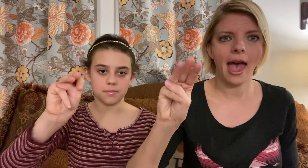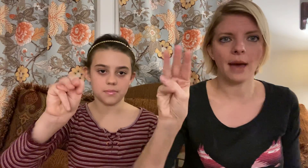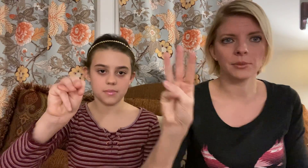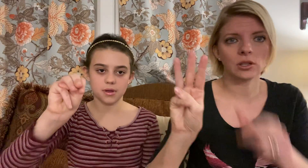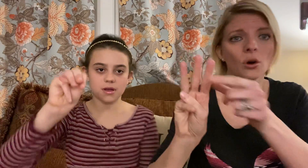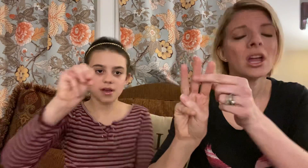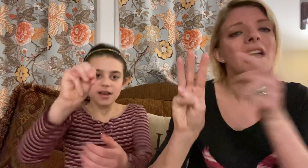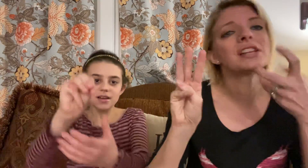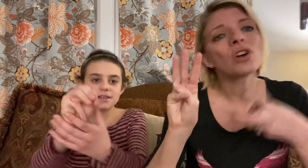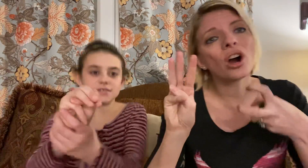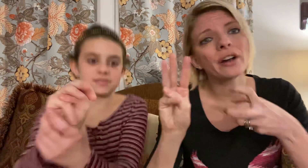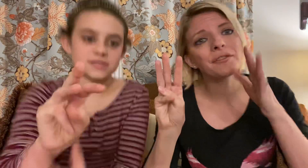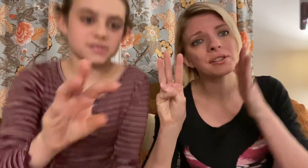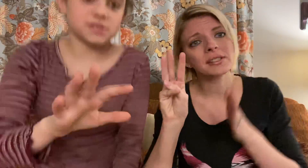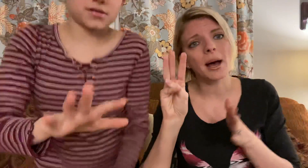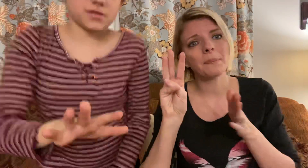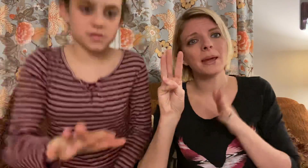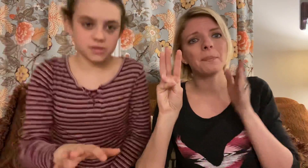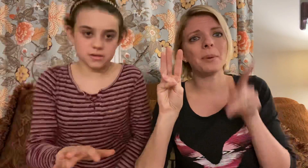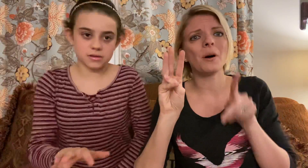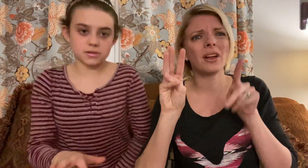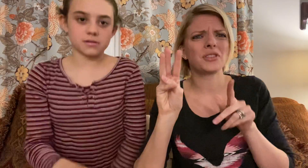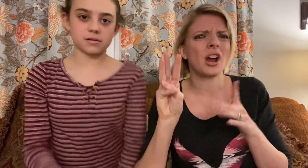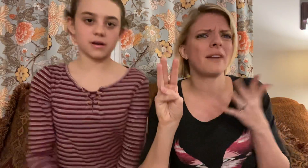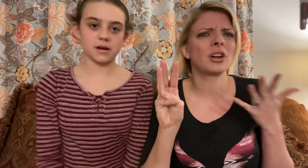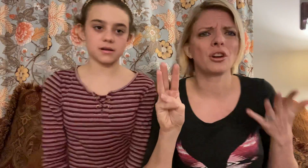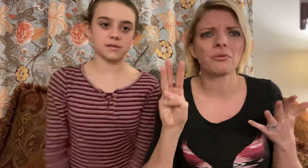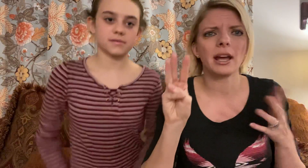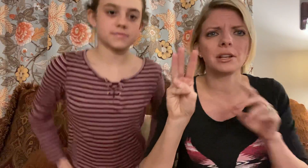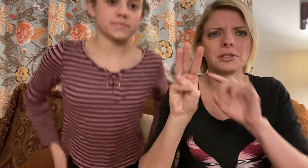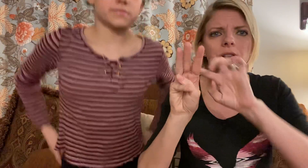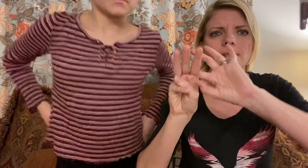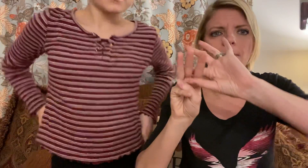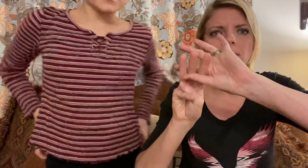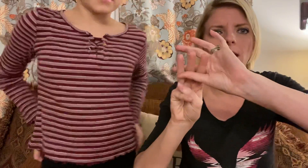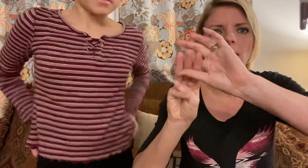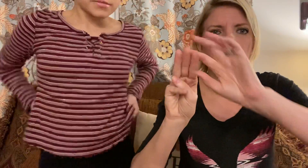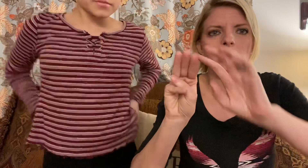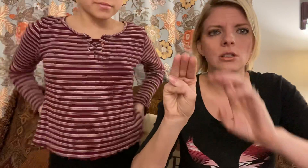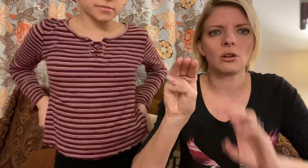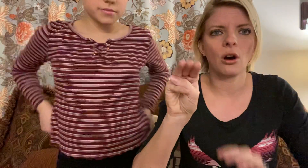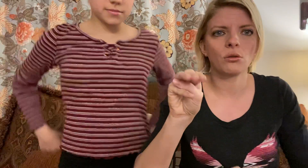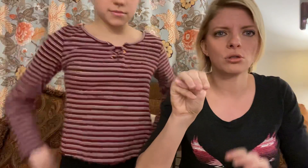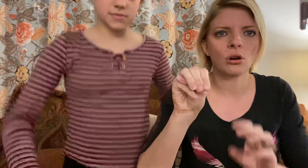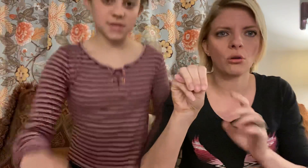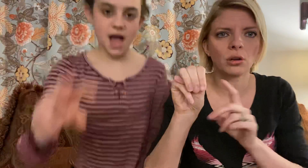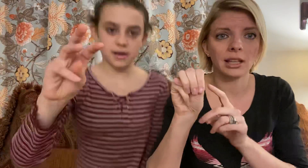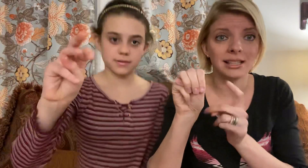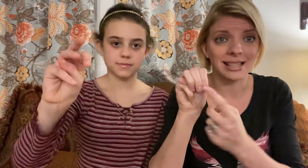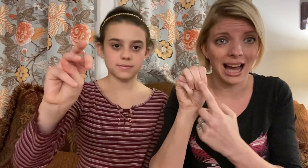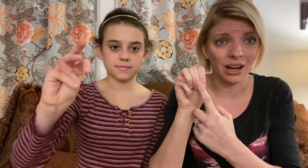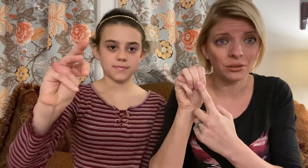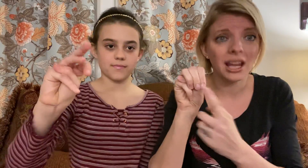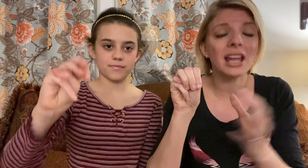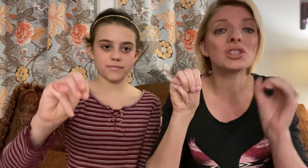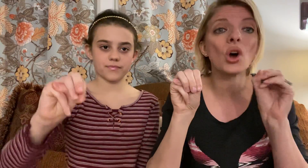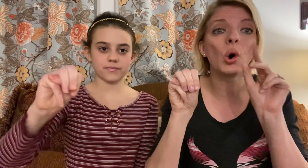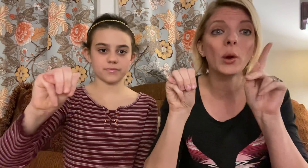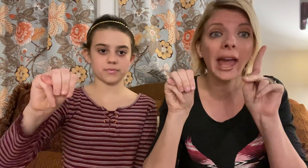M. So it's hard for some people if they're having arthritis or something to go totally down. It's